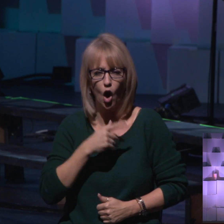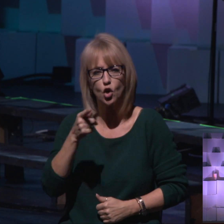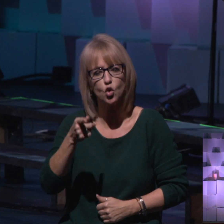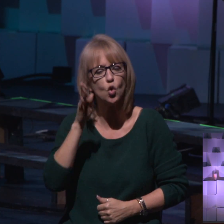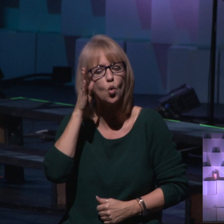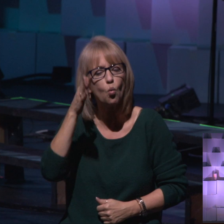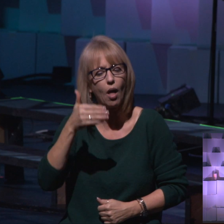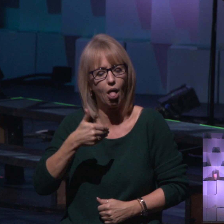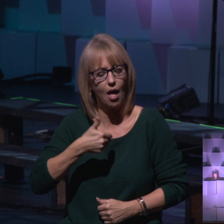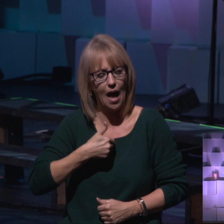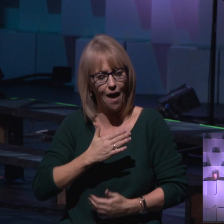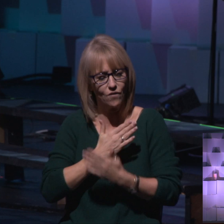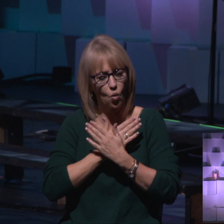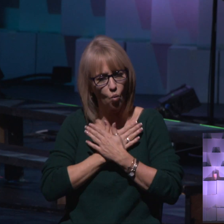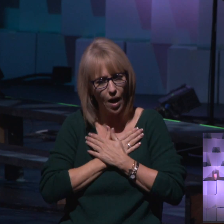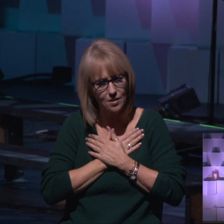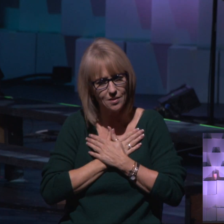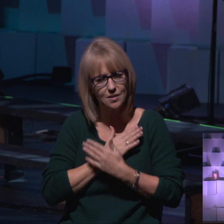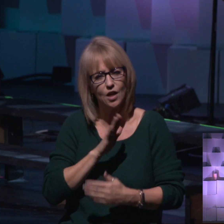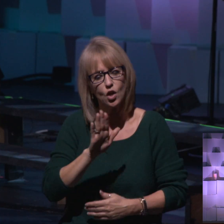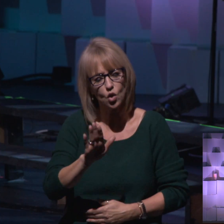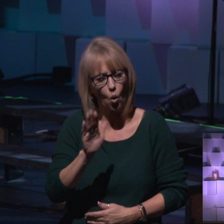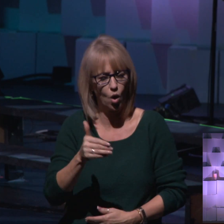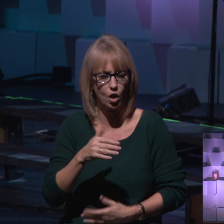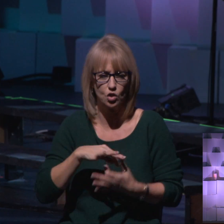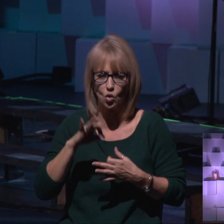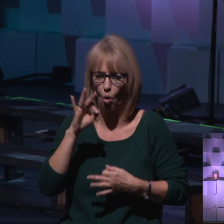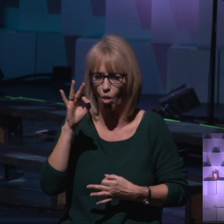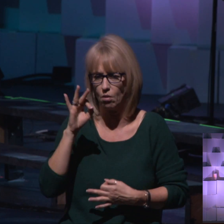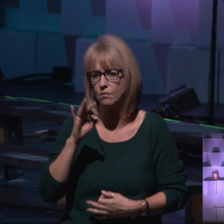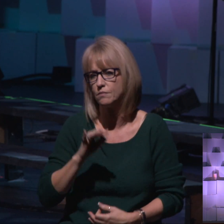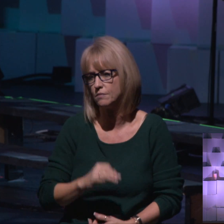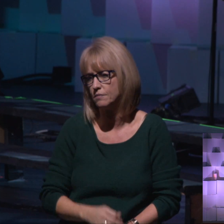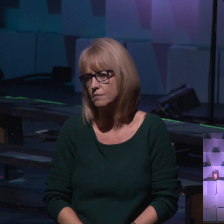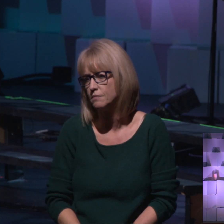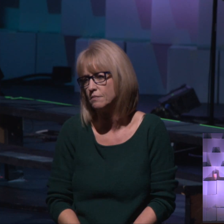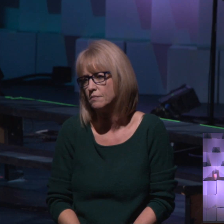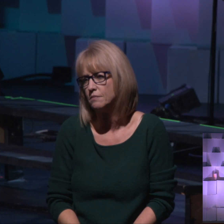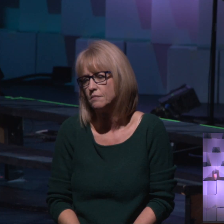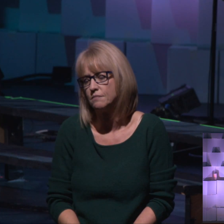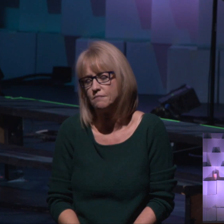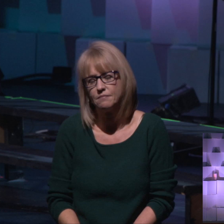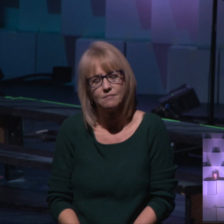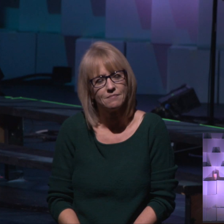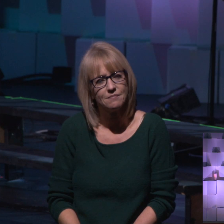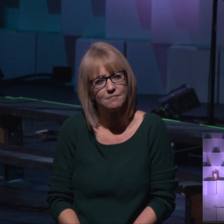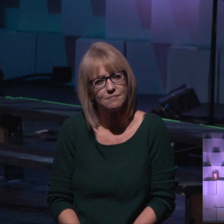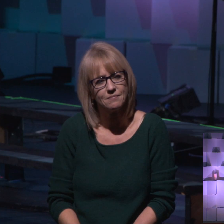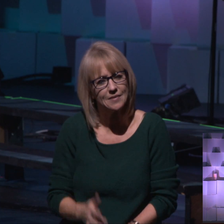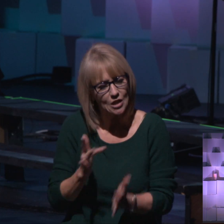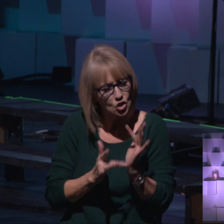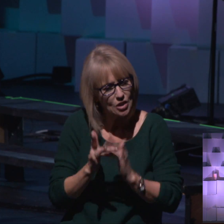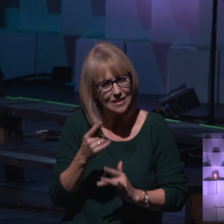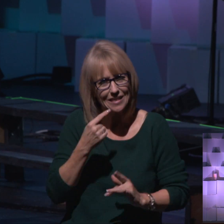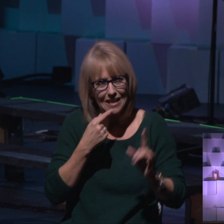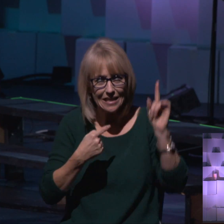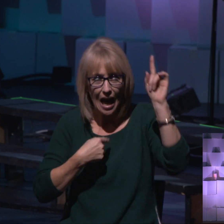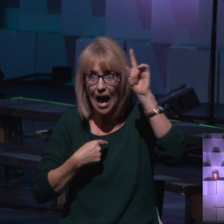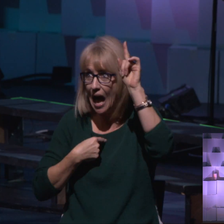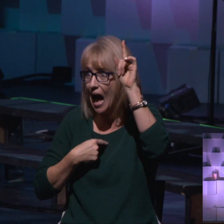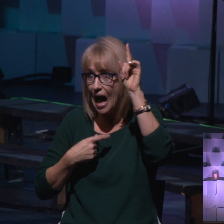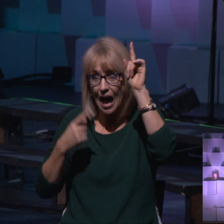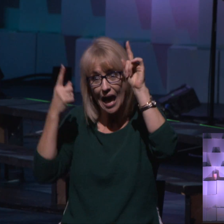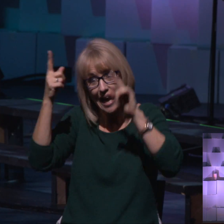So here's our leader, our Messiah. He describes himself. He says, I am gentle and I am humble of